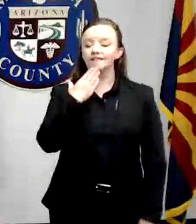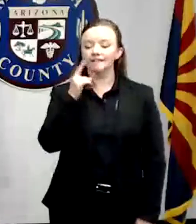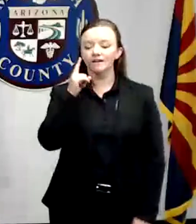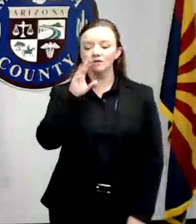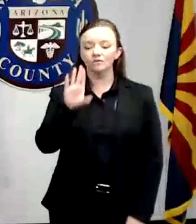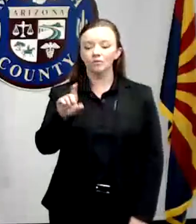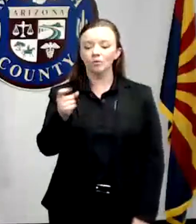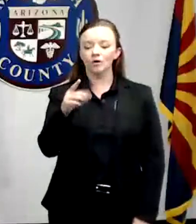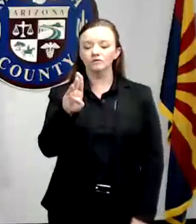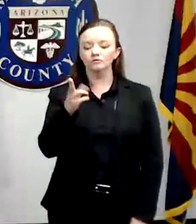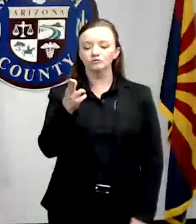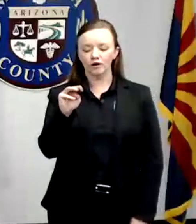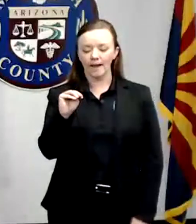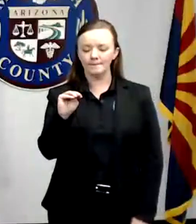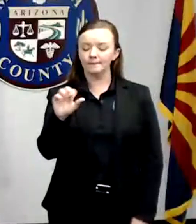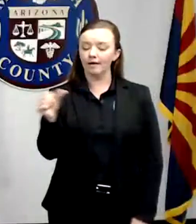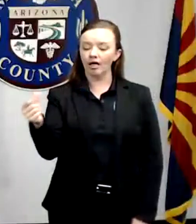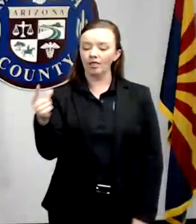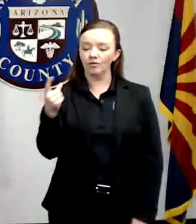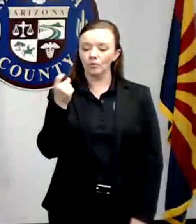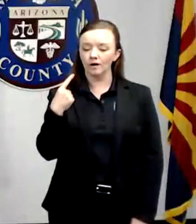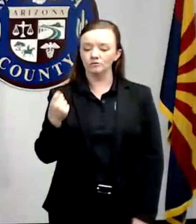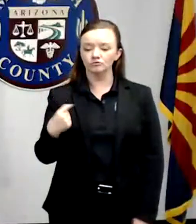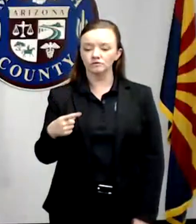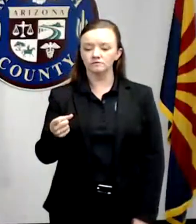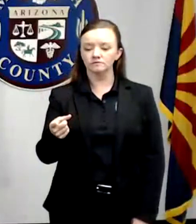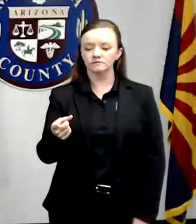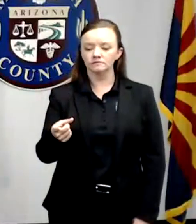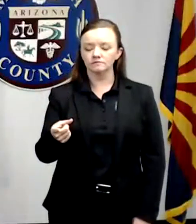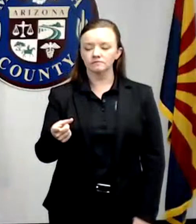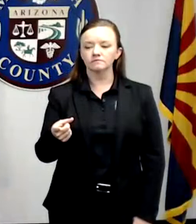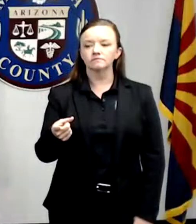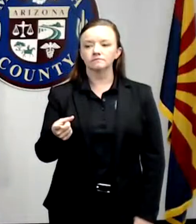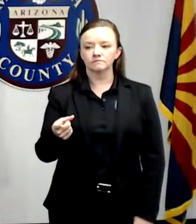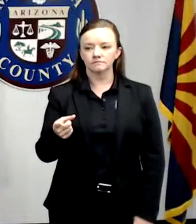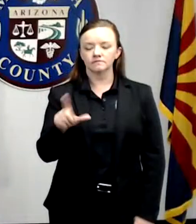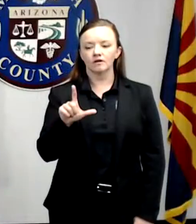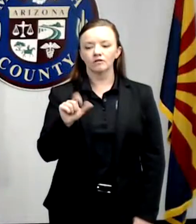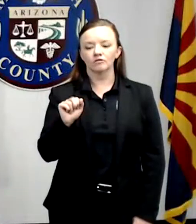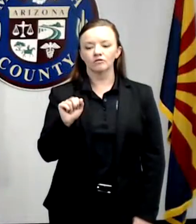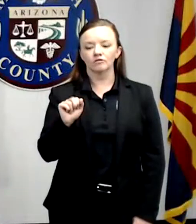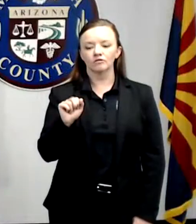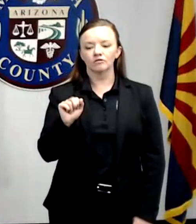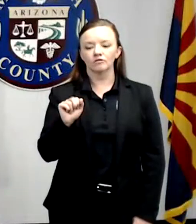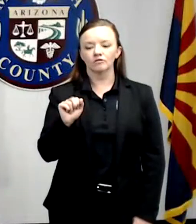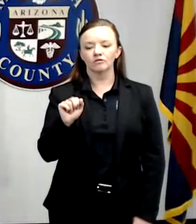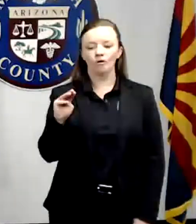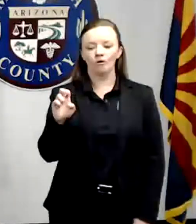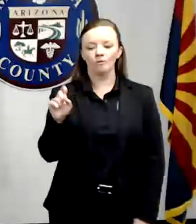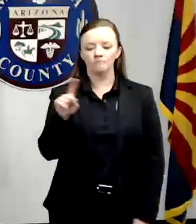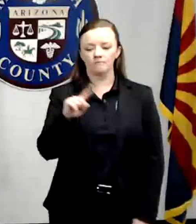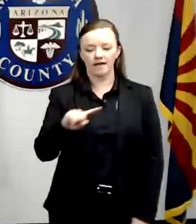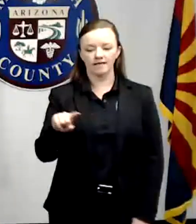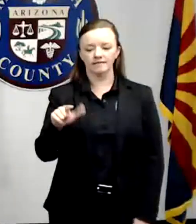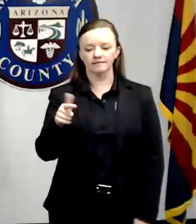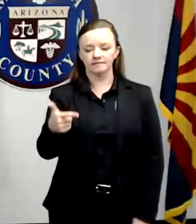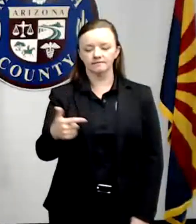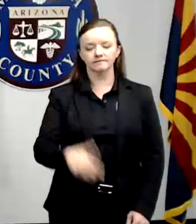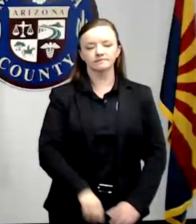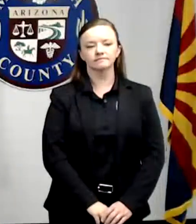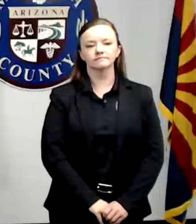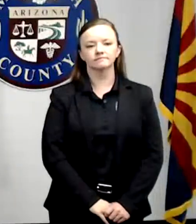Thank you for the questions, Bram. Chad, do we have anybody else on the webinar? Laura Gomez has a question.